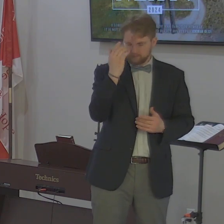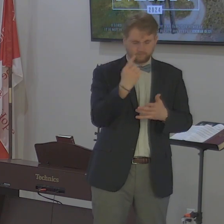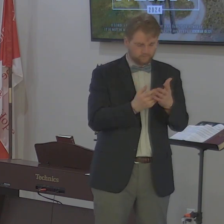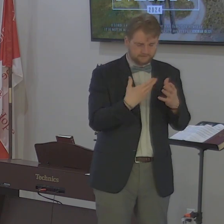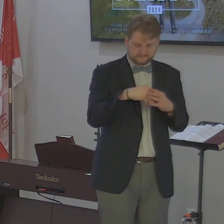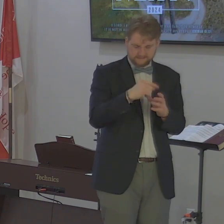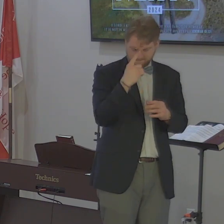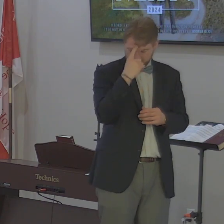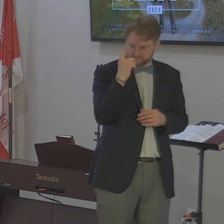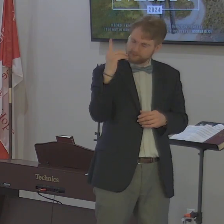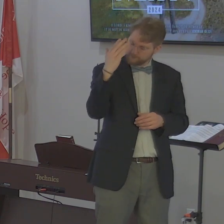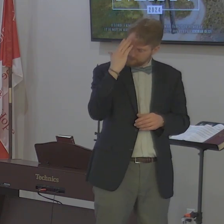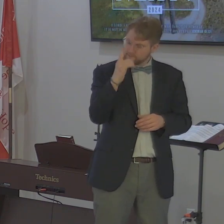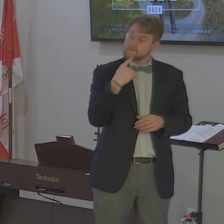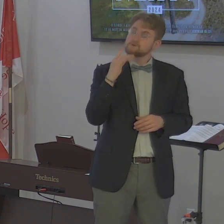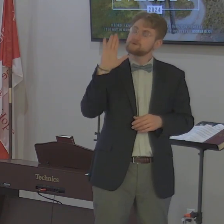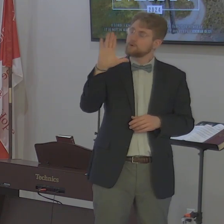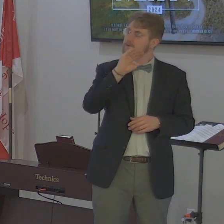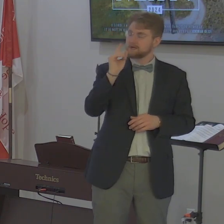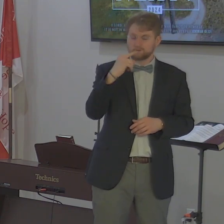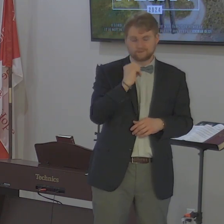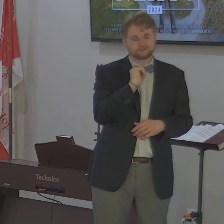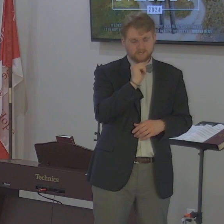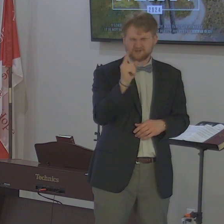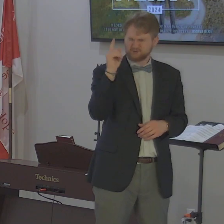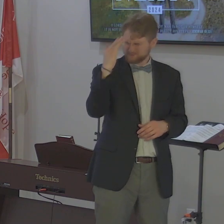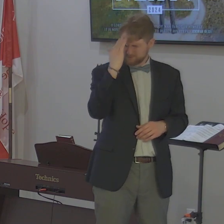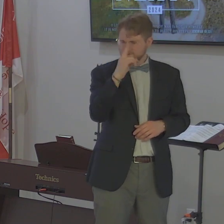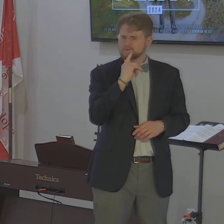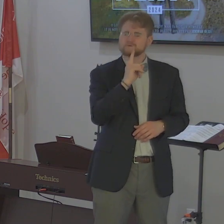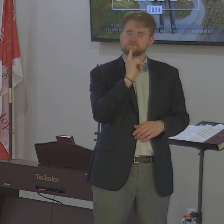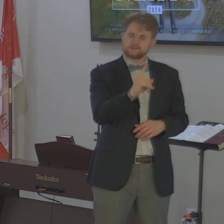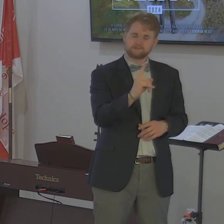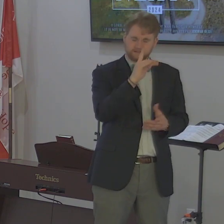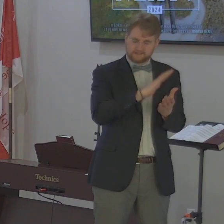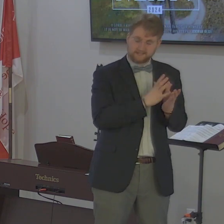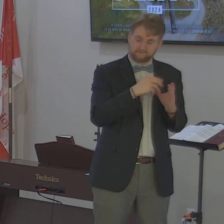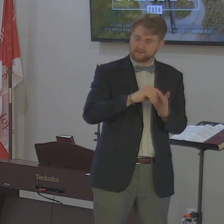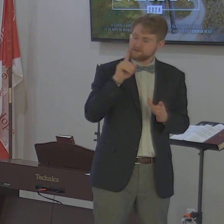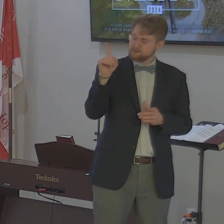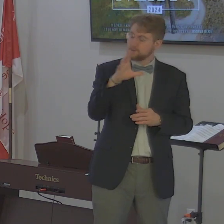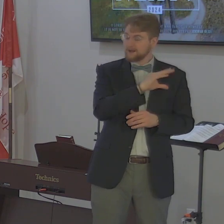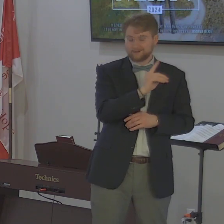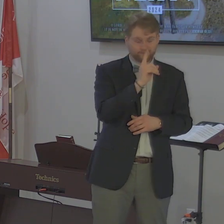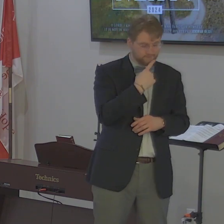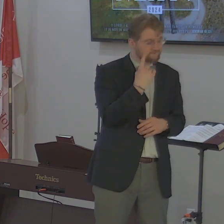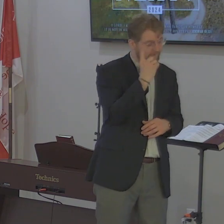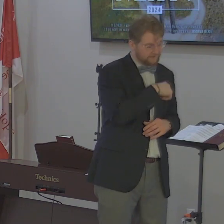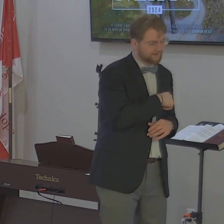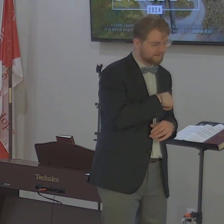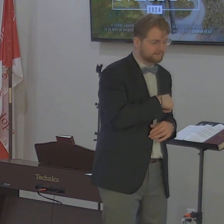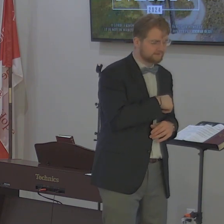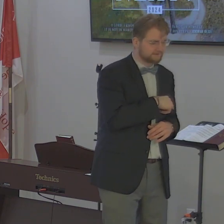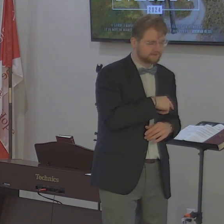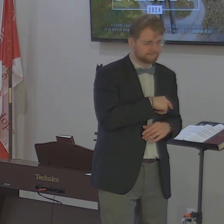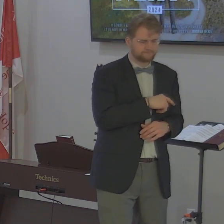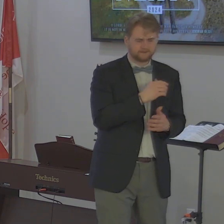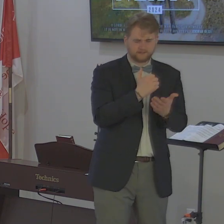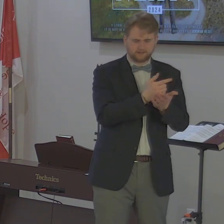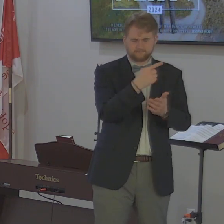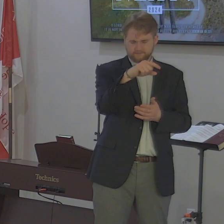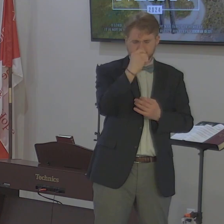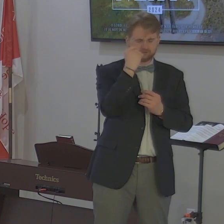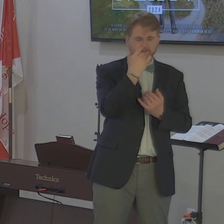yours and you know who's not. You know who has believed in you and who's faking it, Lord. May they understand this morning. Father,